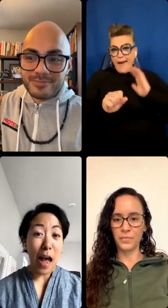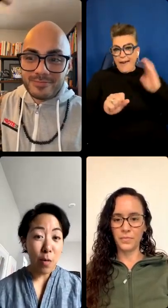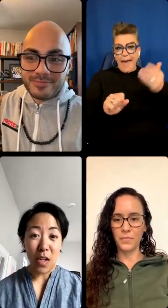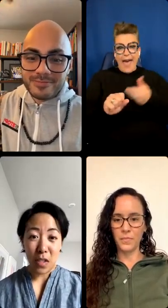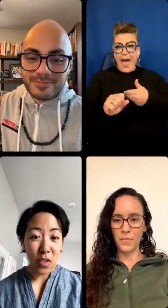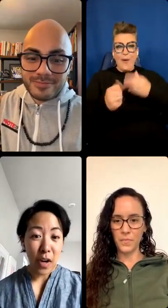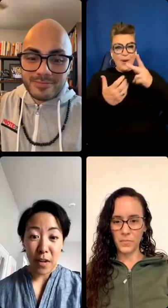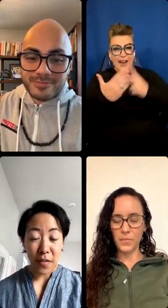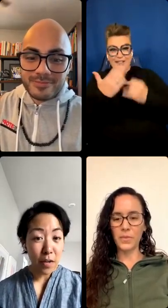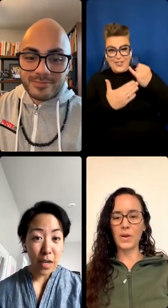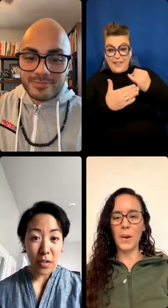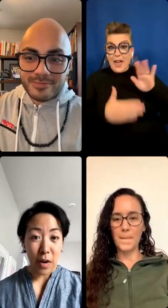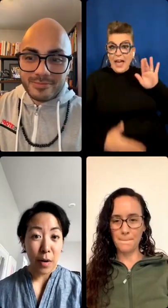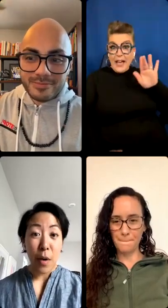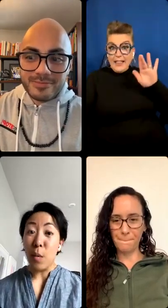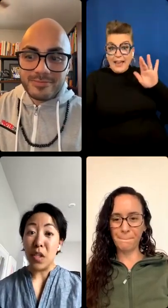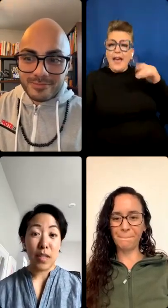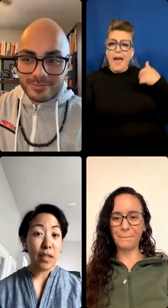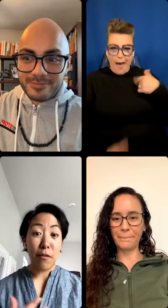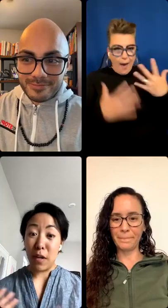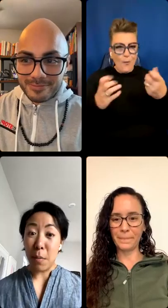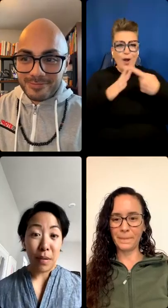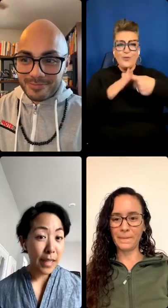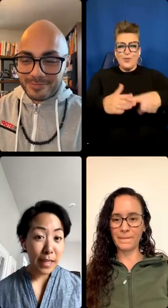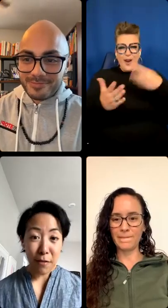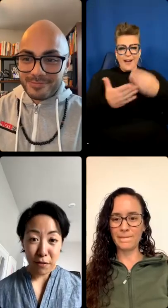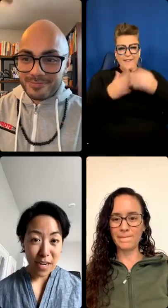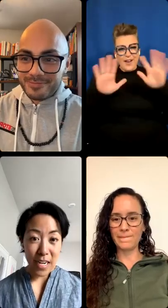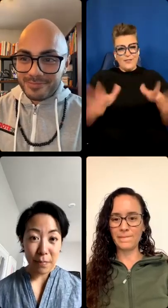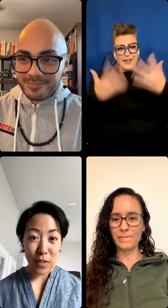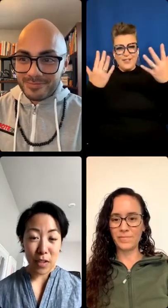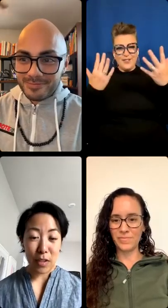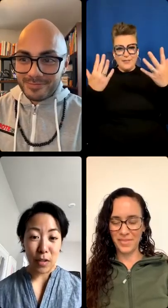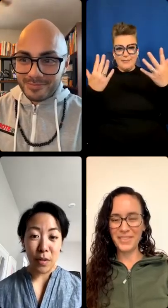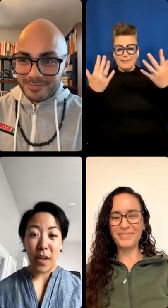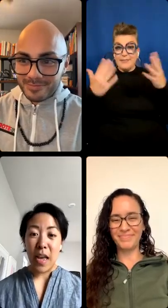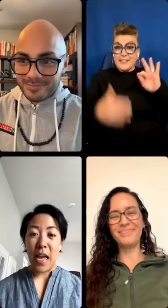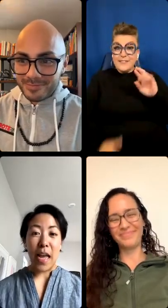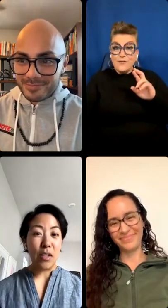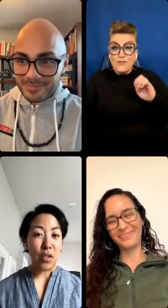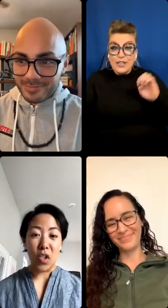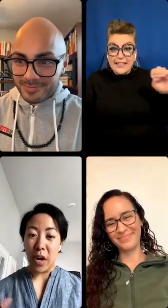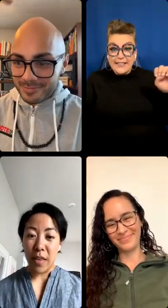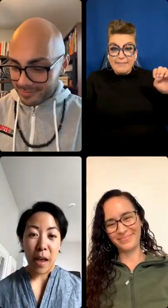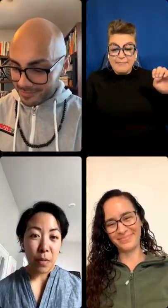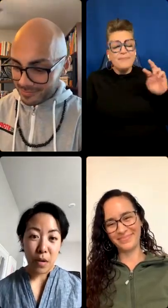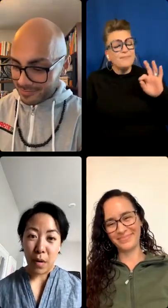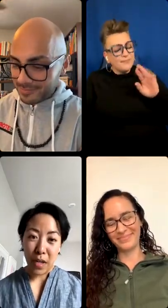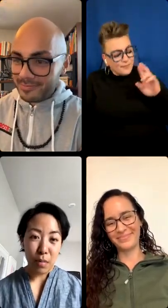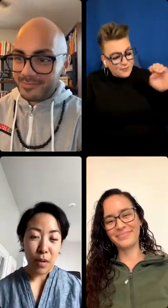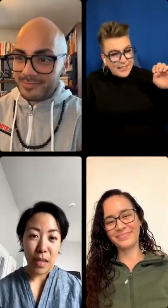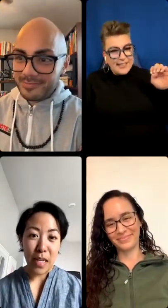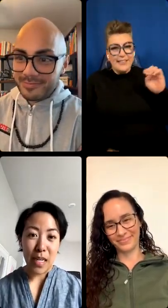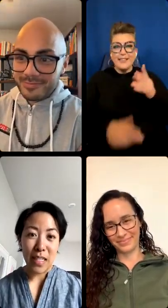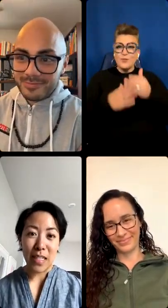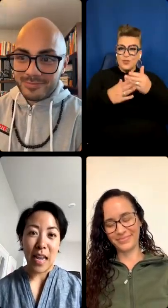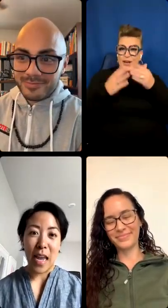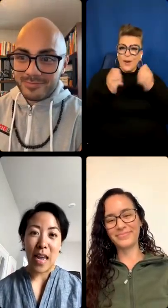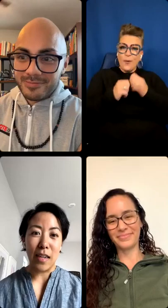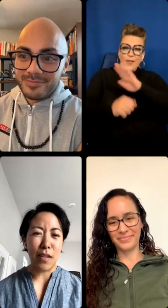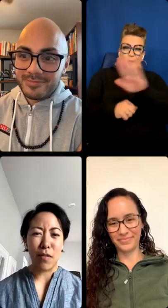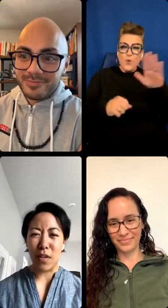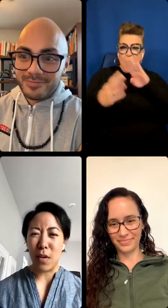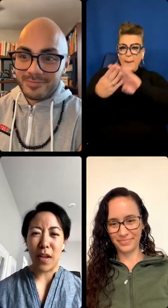the I want to start a fundraiser, which is completely free to do, and to share that with your